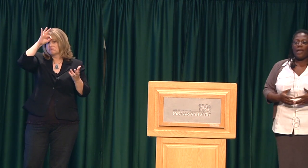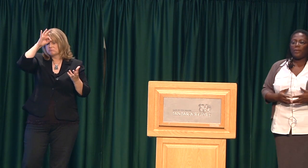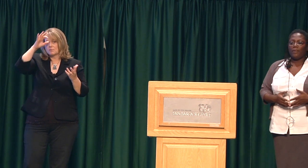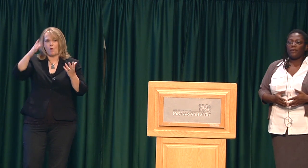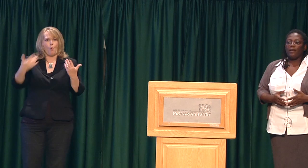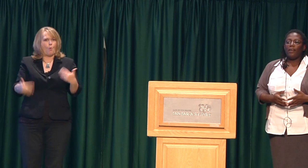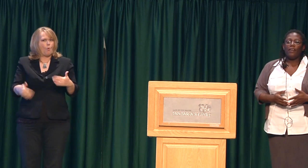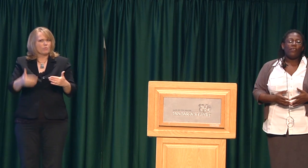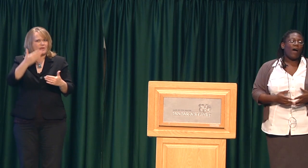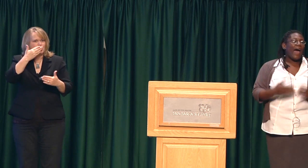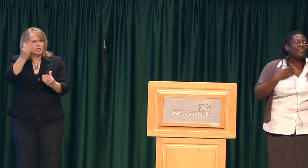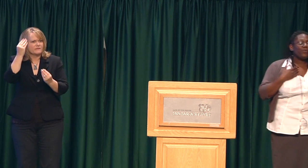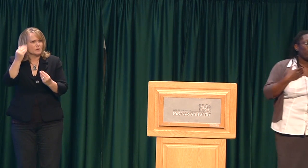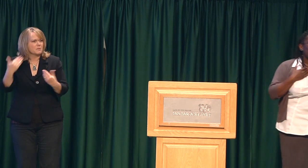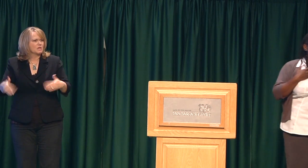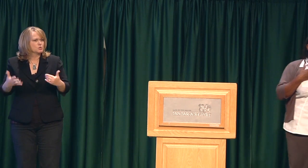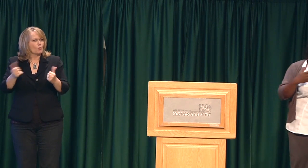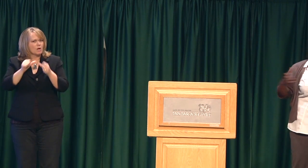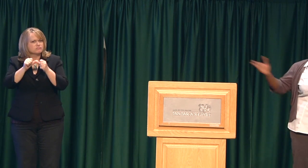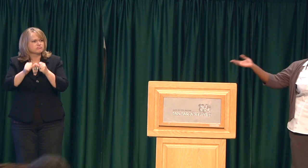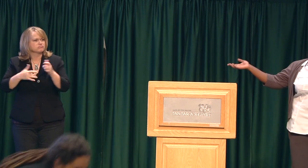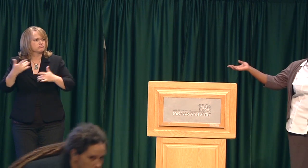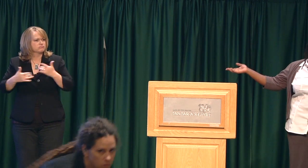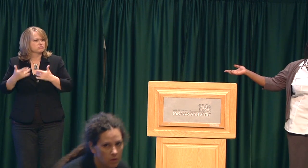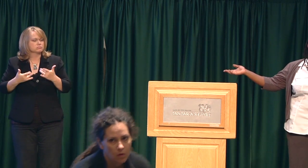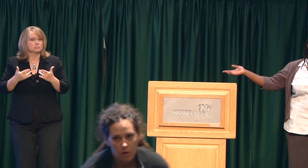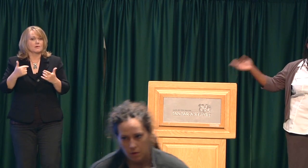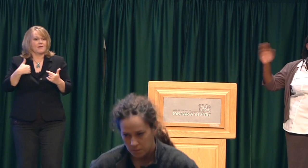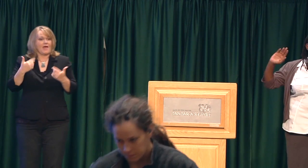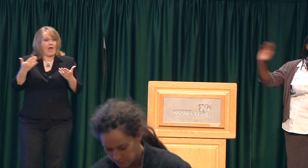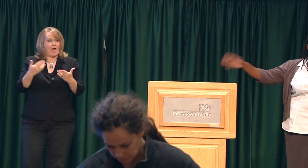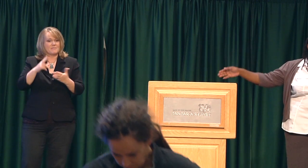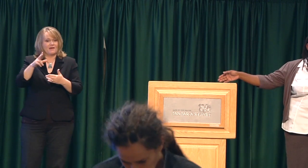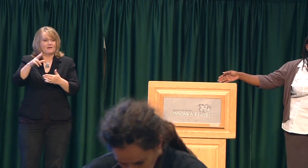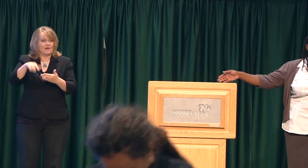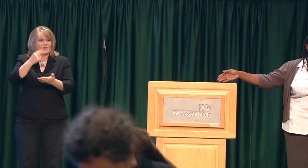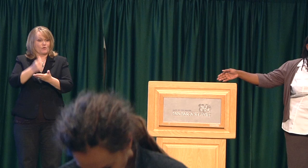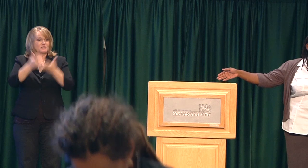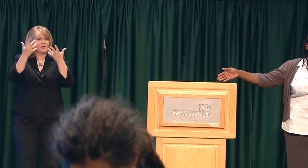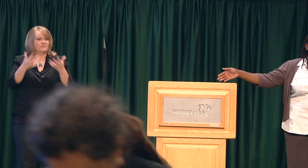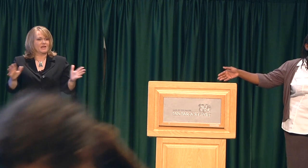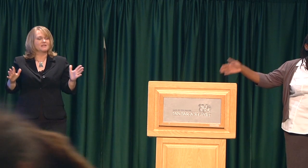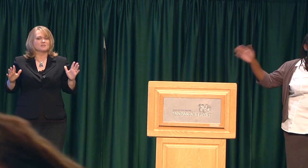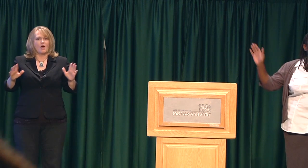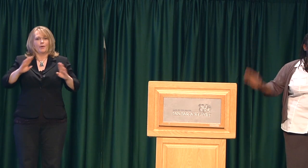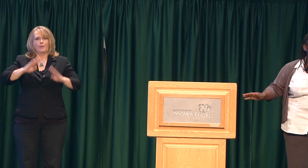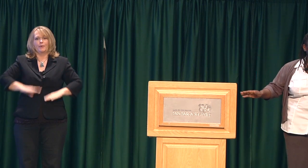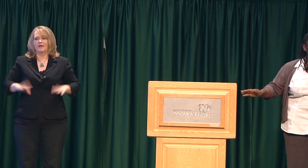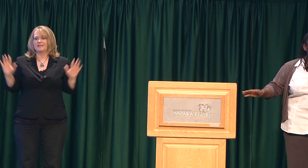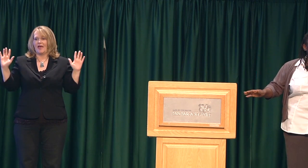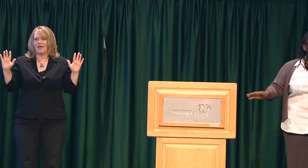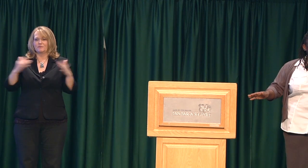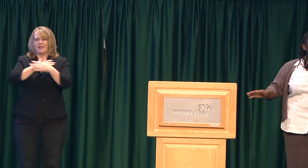let it stop here. I just wanted my thesis. I just wanted to be done. And that was enough to be done. And I just wanted to